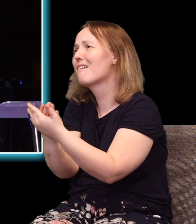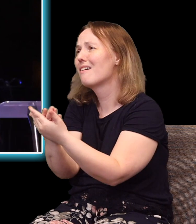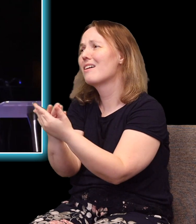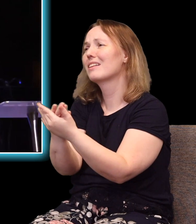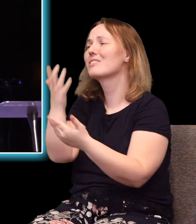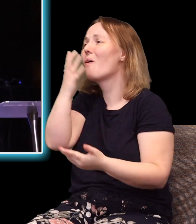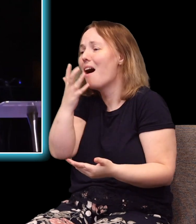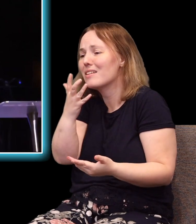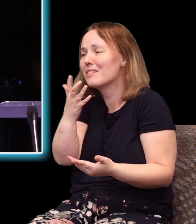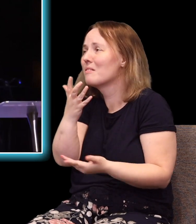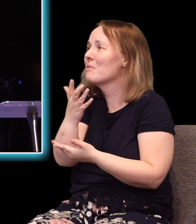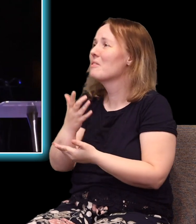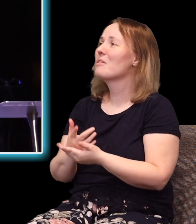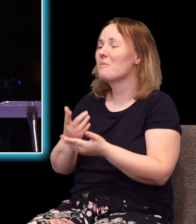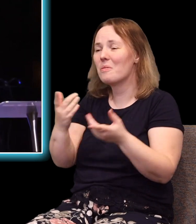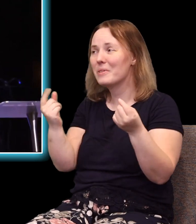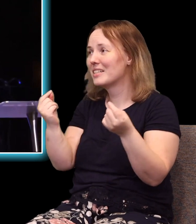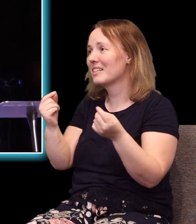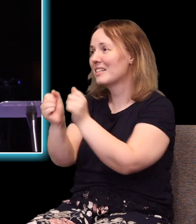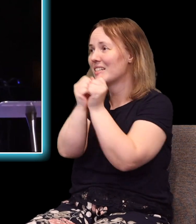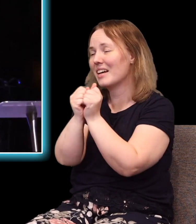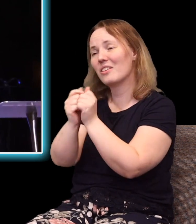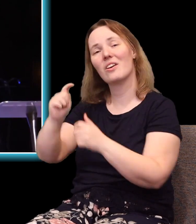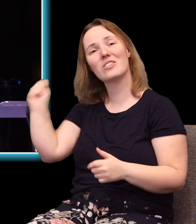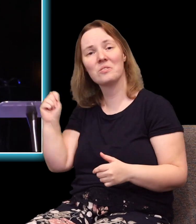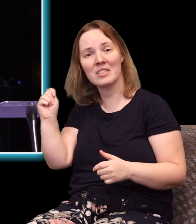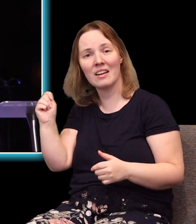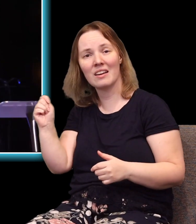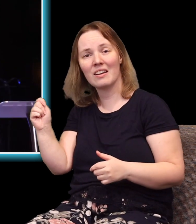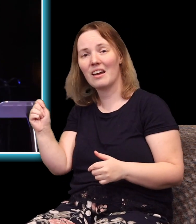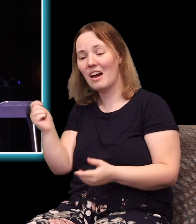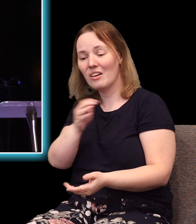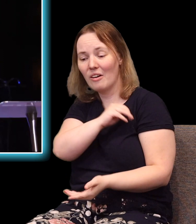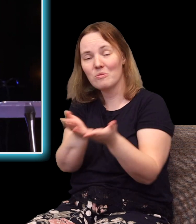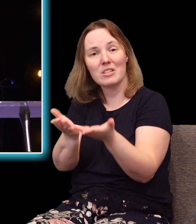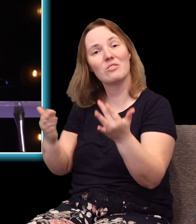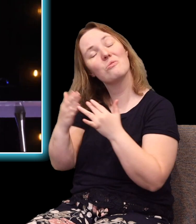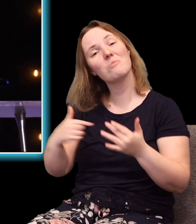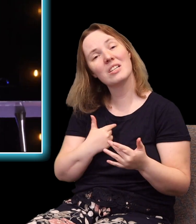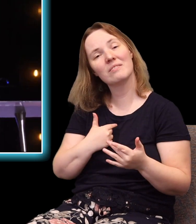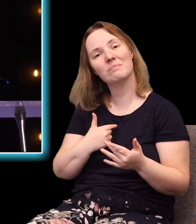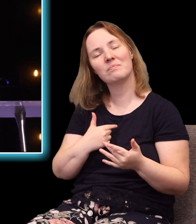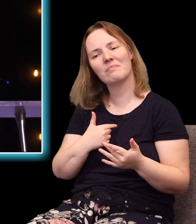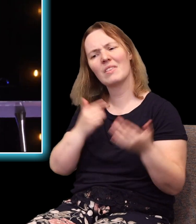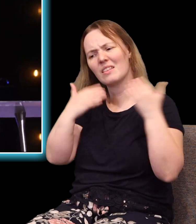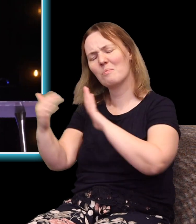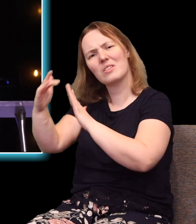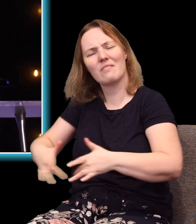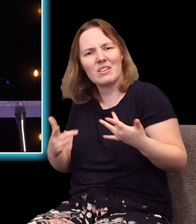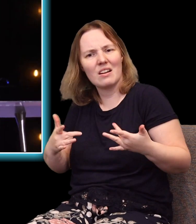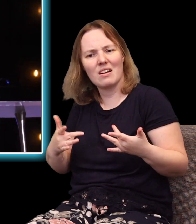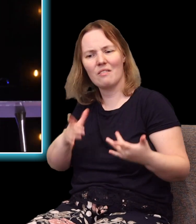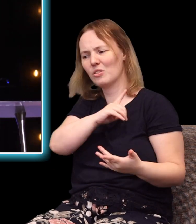wasn't that cool what you and I pulled off on Tuesday? Wasn't that cool how you ministered through me? You know, whatever it may be, there's that